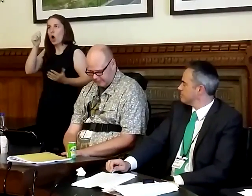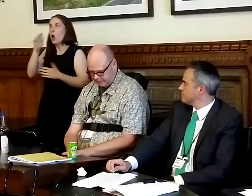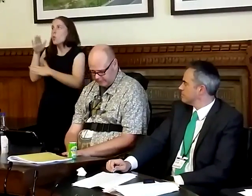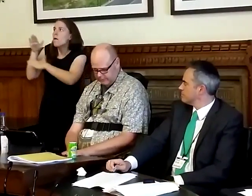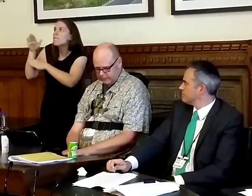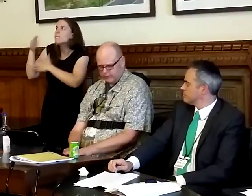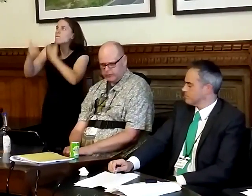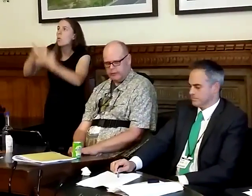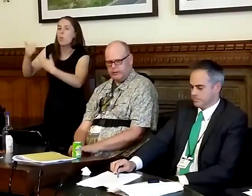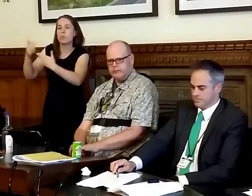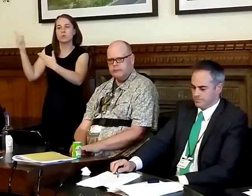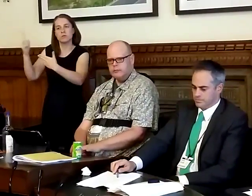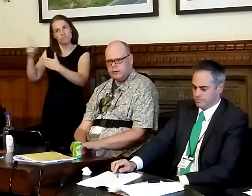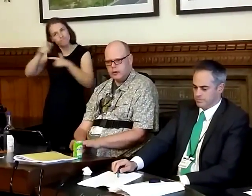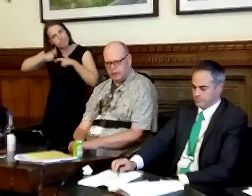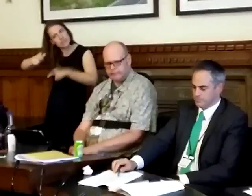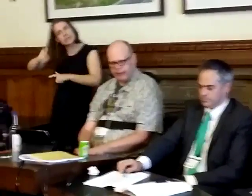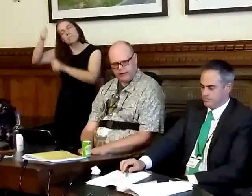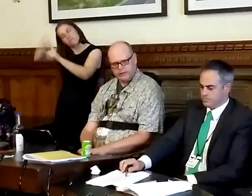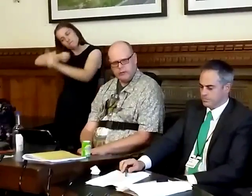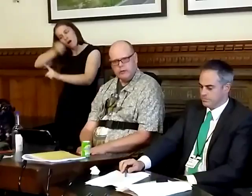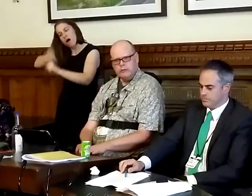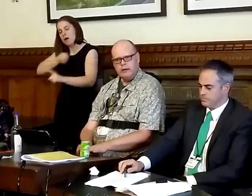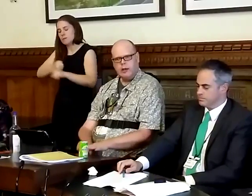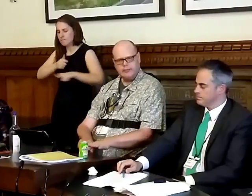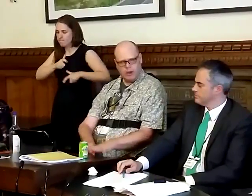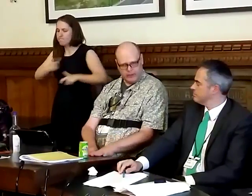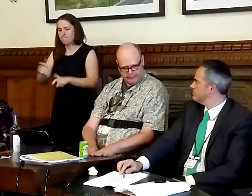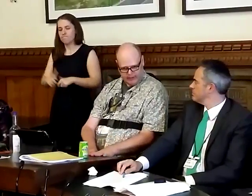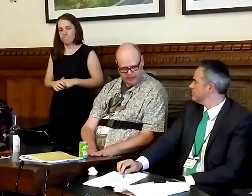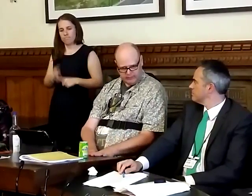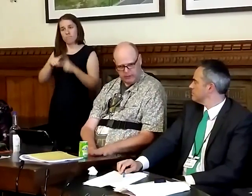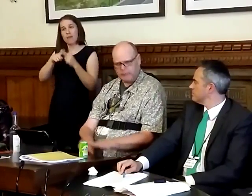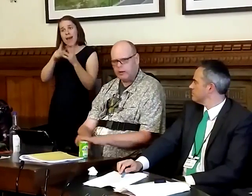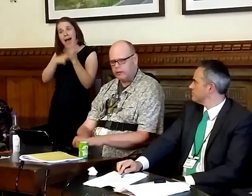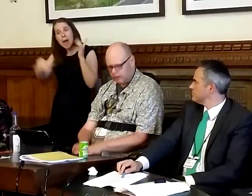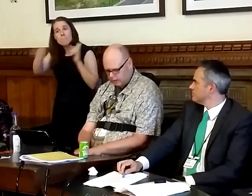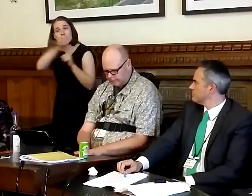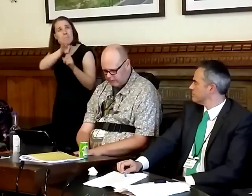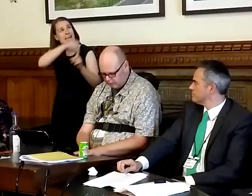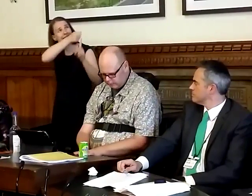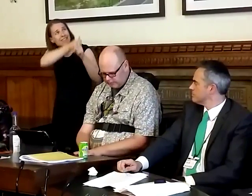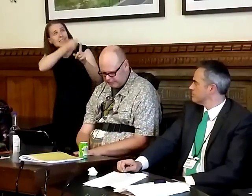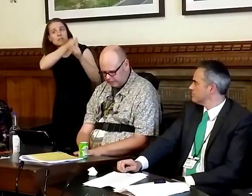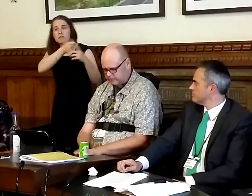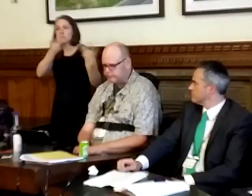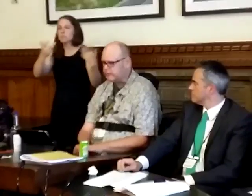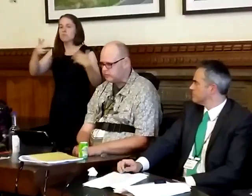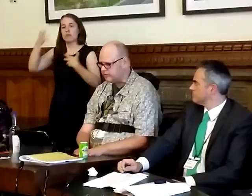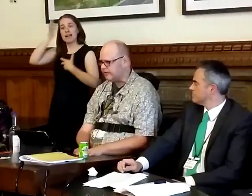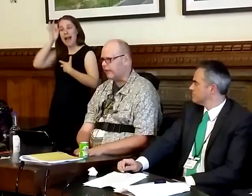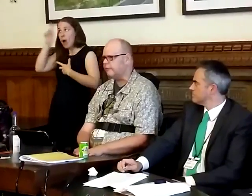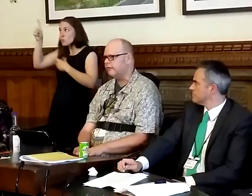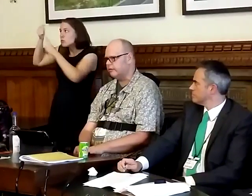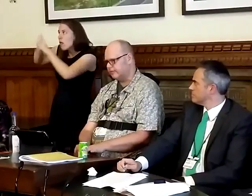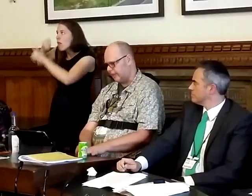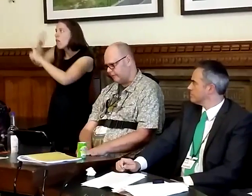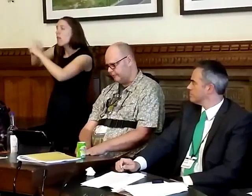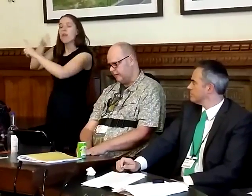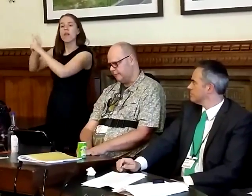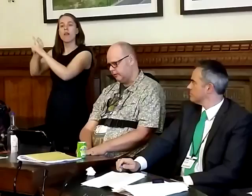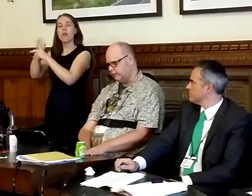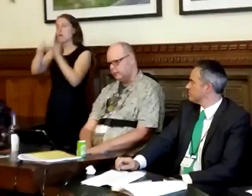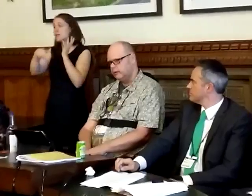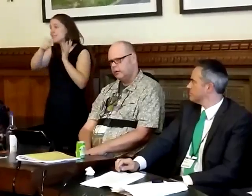we keep on fighting, that we campaign, we lobby our MPs, we lobby our local authorities, we join together with